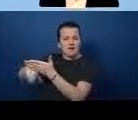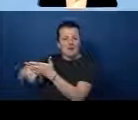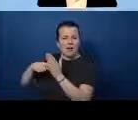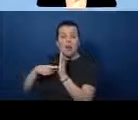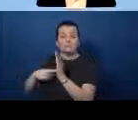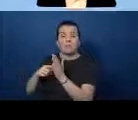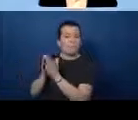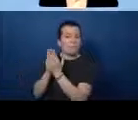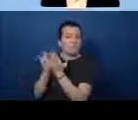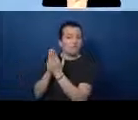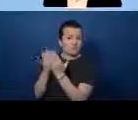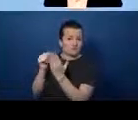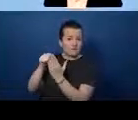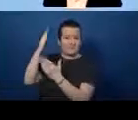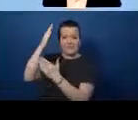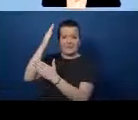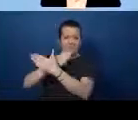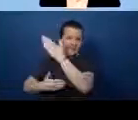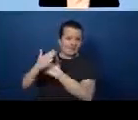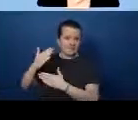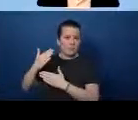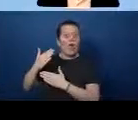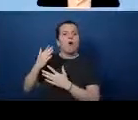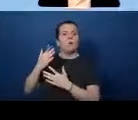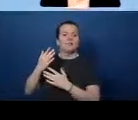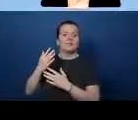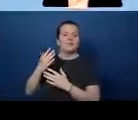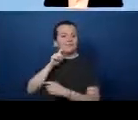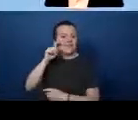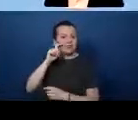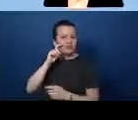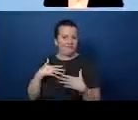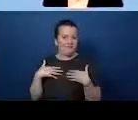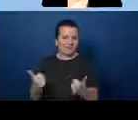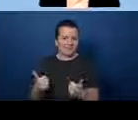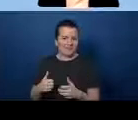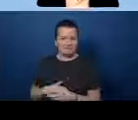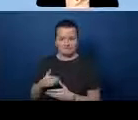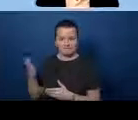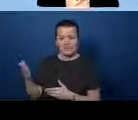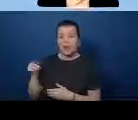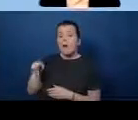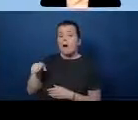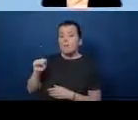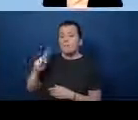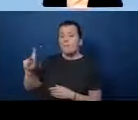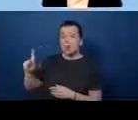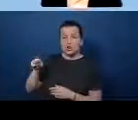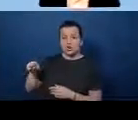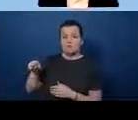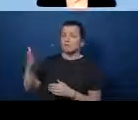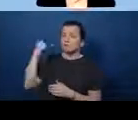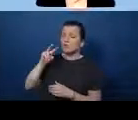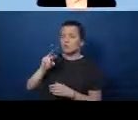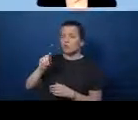titled Disability and Sexual Health. And Mark Carew was named on the 2019